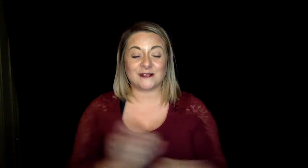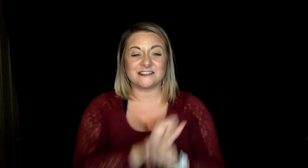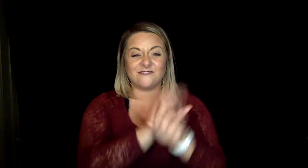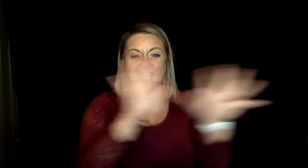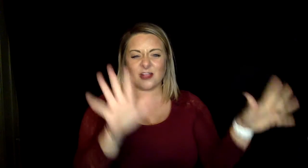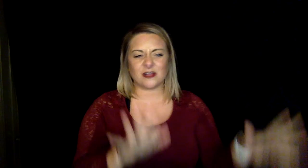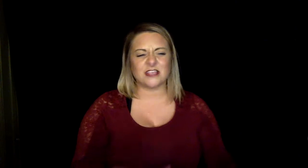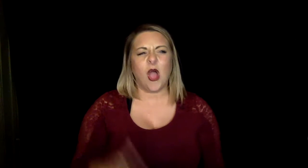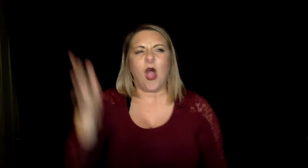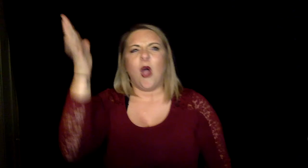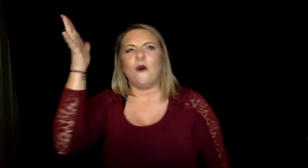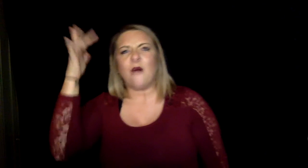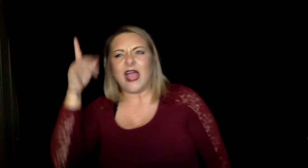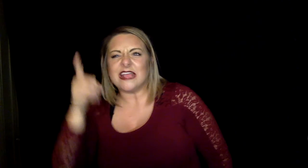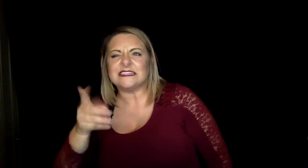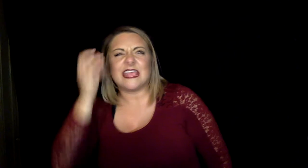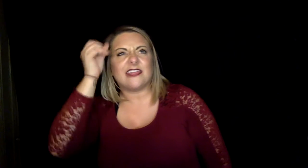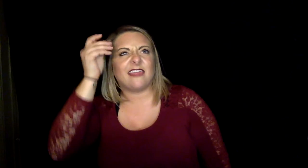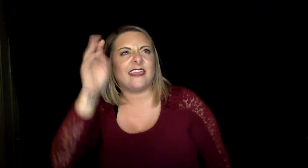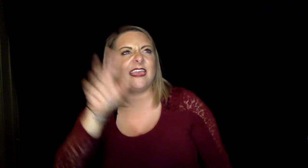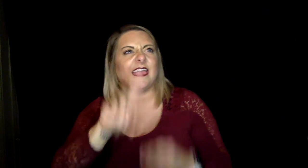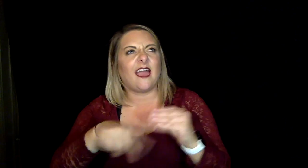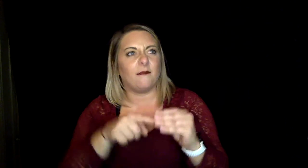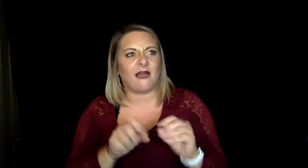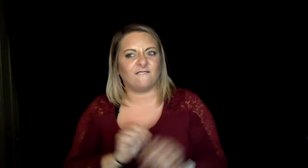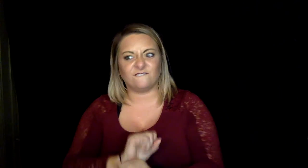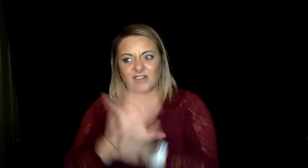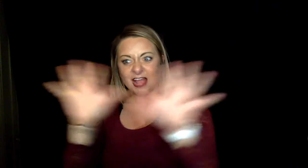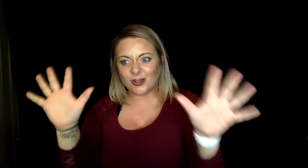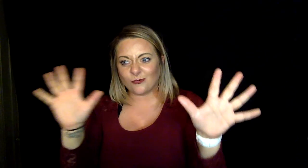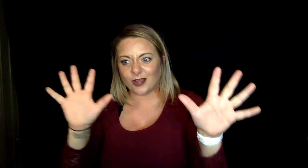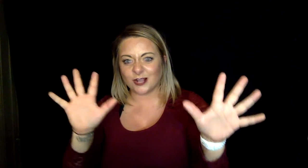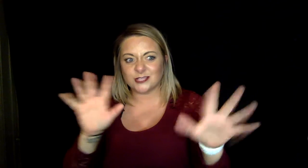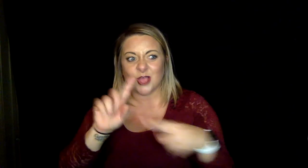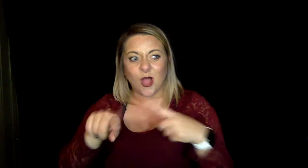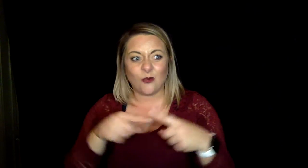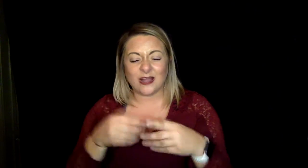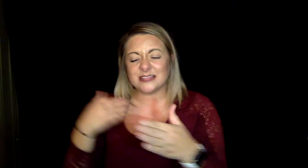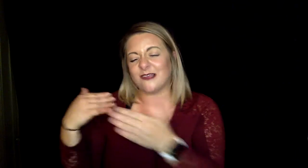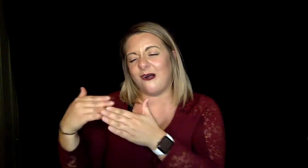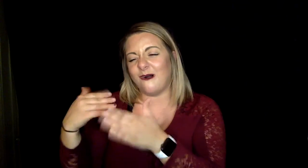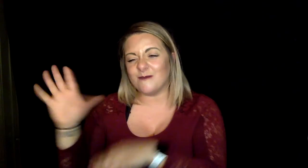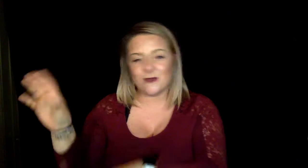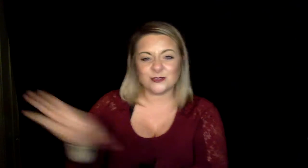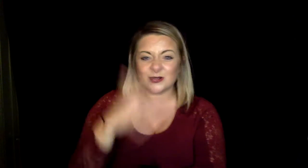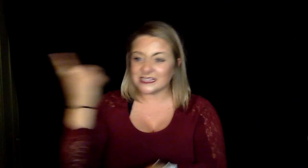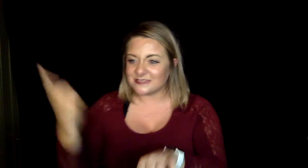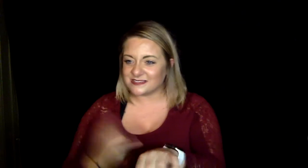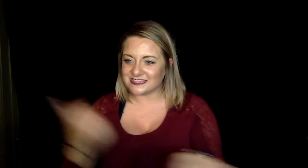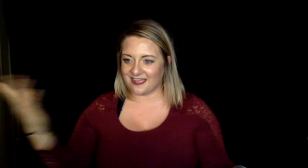Fireworks. Fireworks. Why is he thinking about fireworks when it's almost Christmas